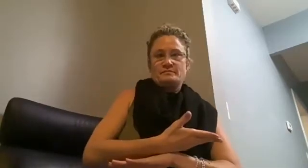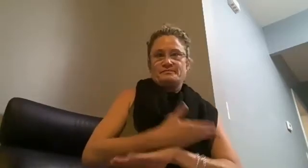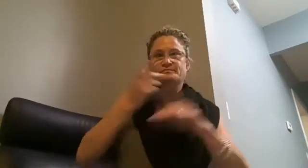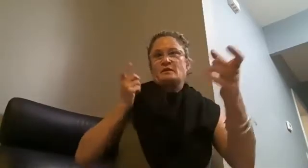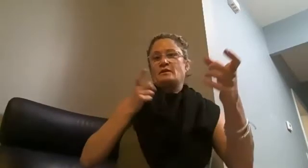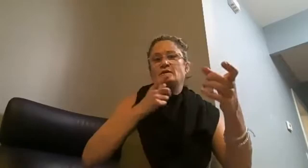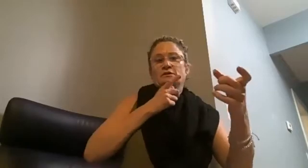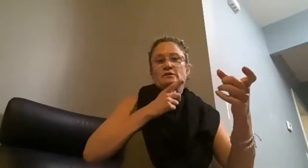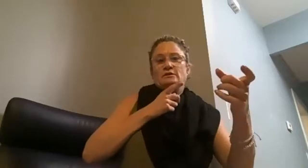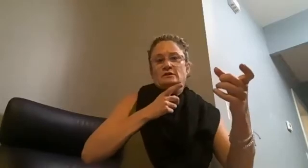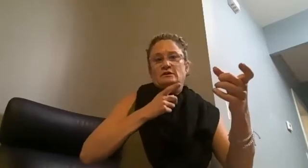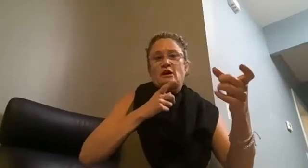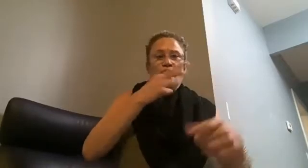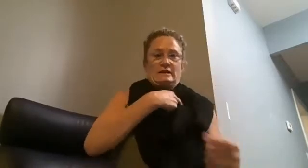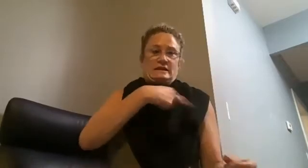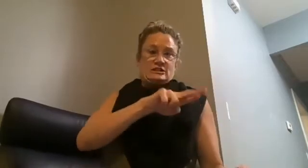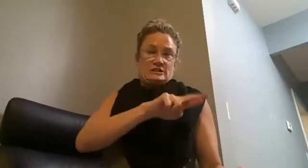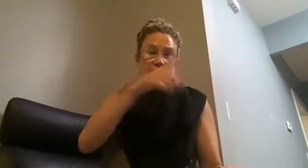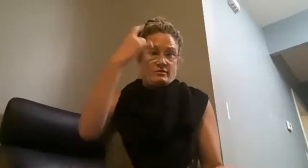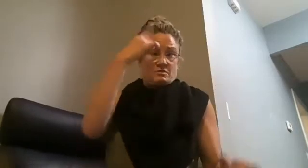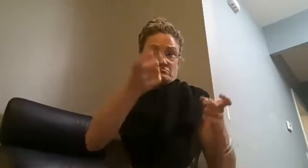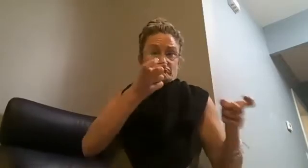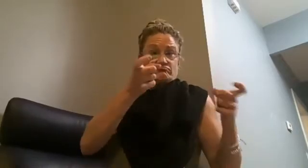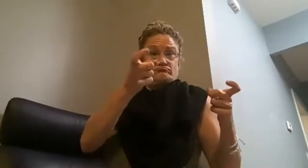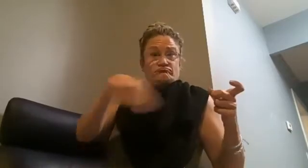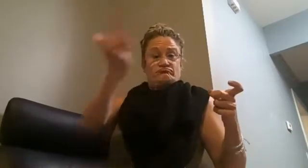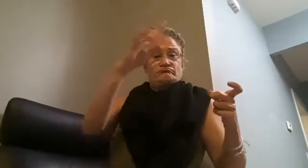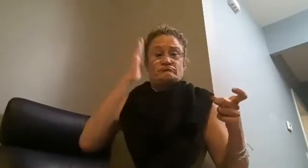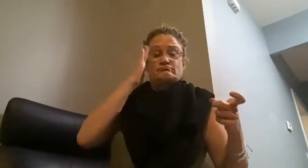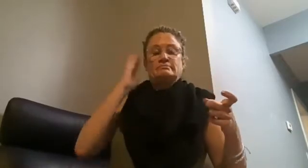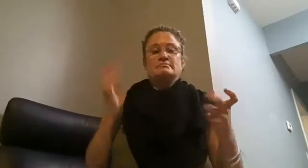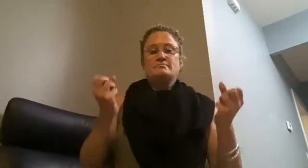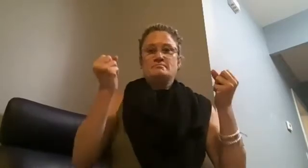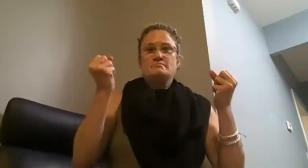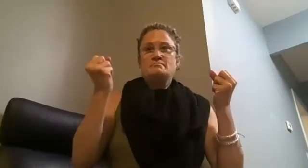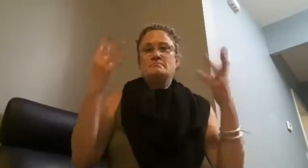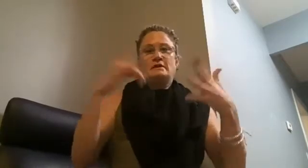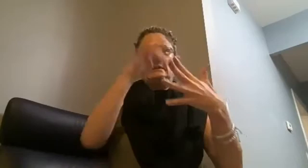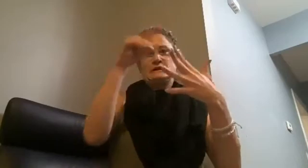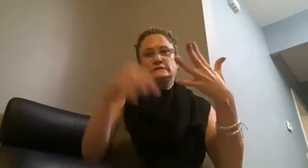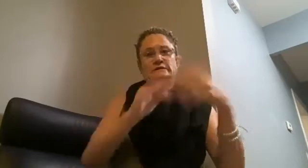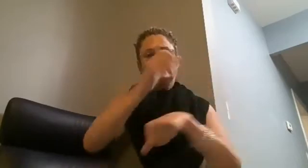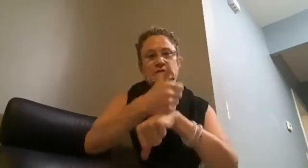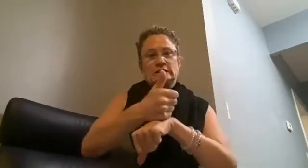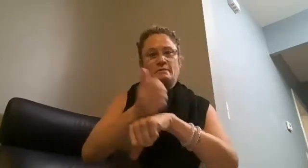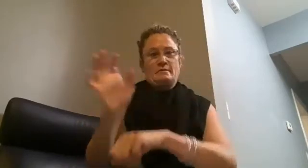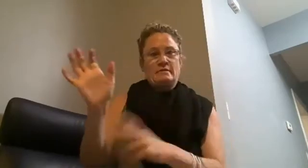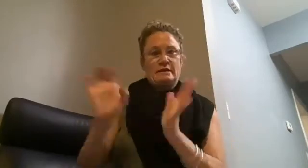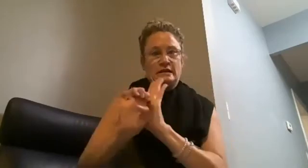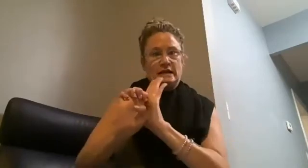guess, alt-right religious government. And there were still a lot of things in place, such as AA was considered a